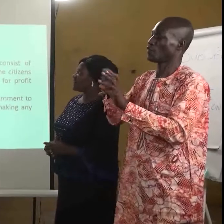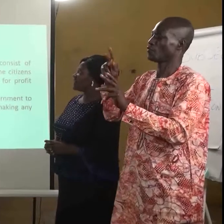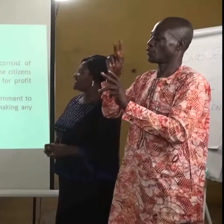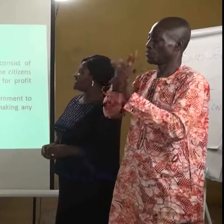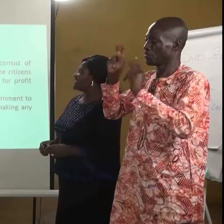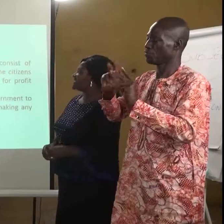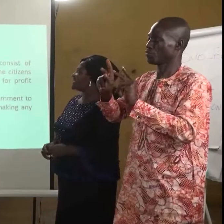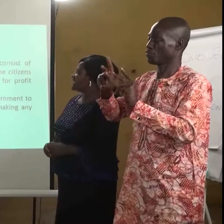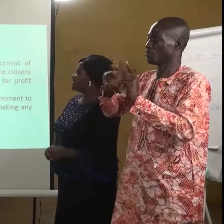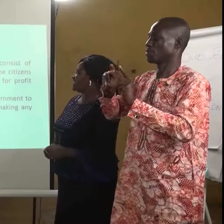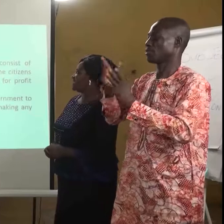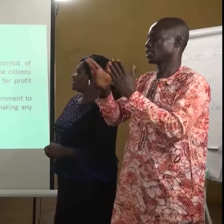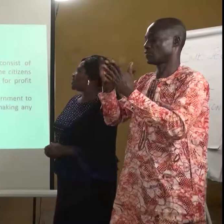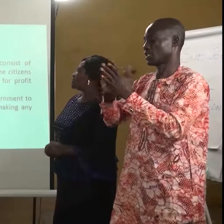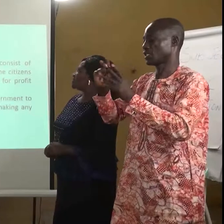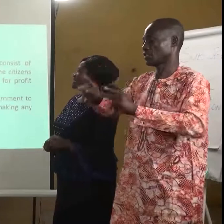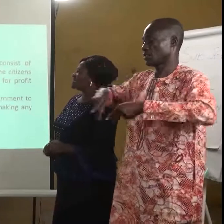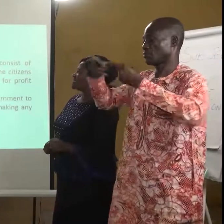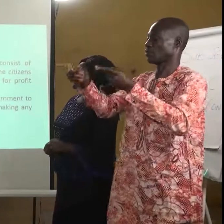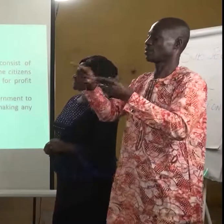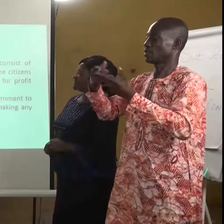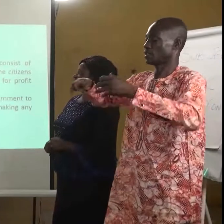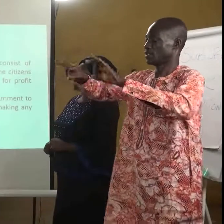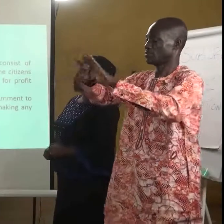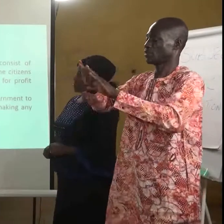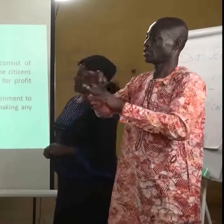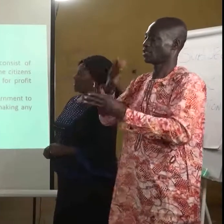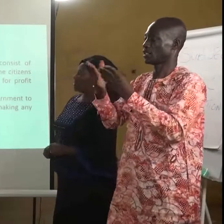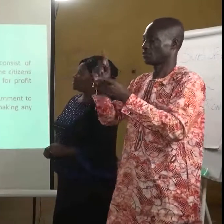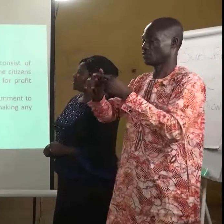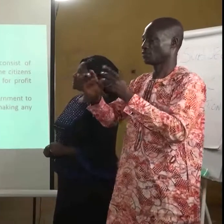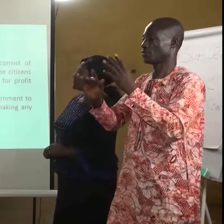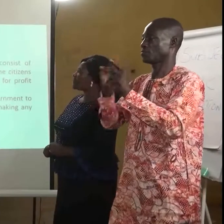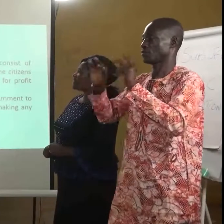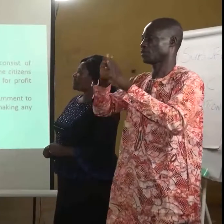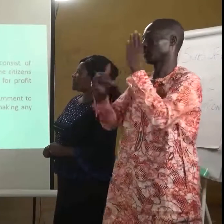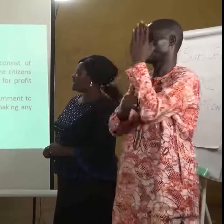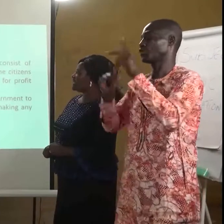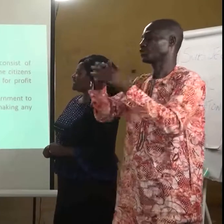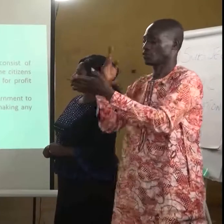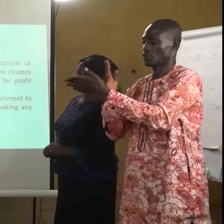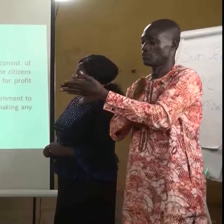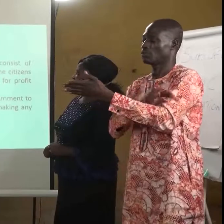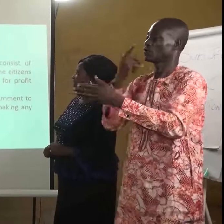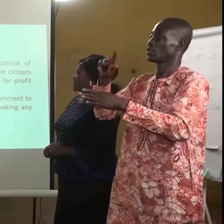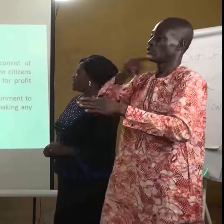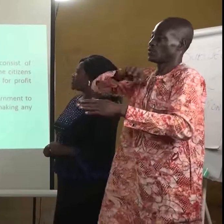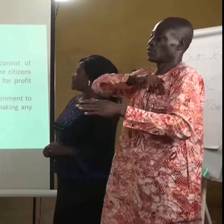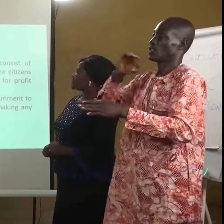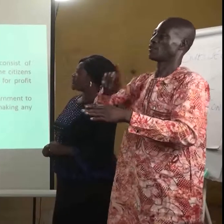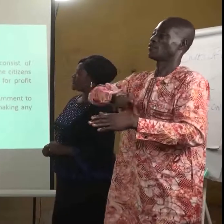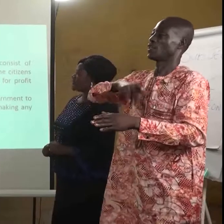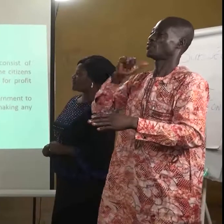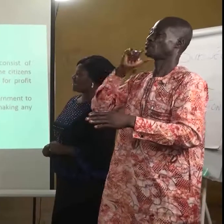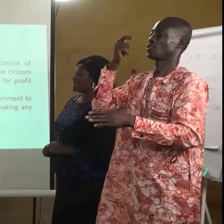that provide essential services to the citizens of a country to improve their quality of lives,